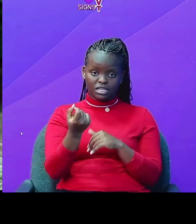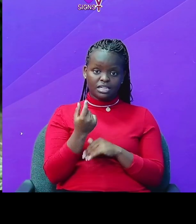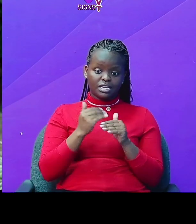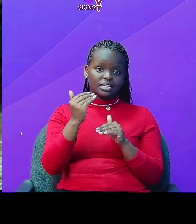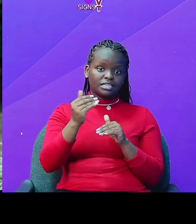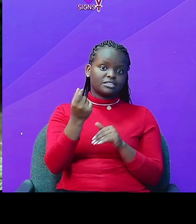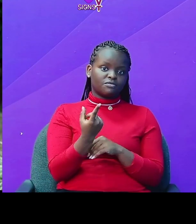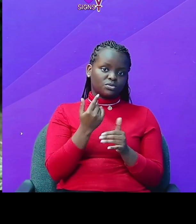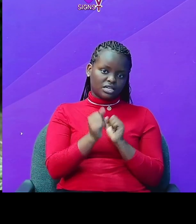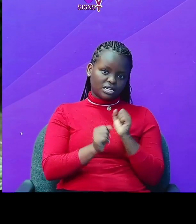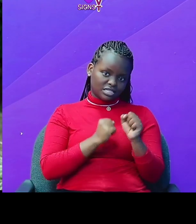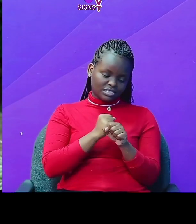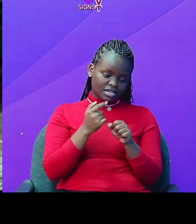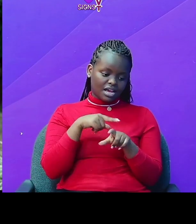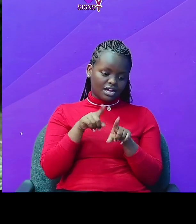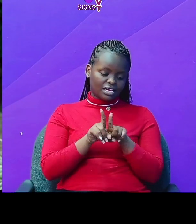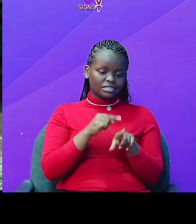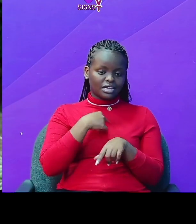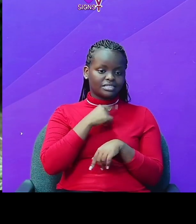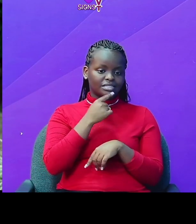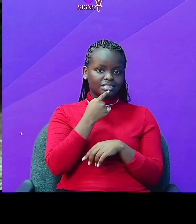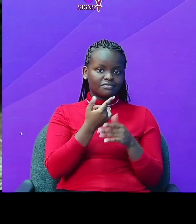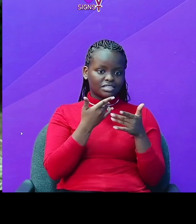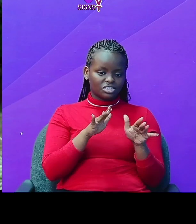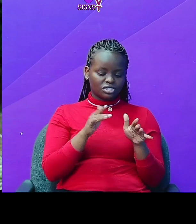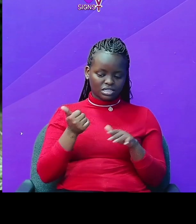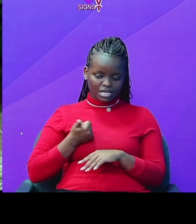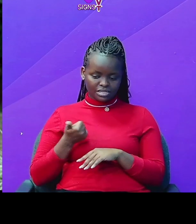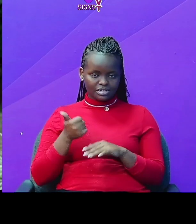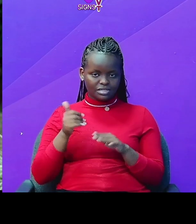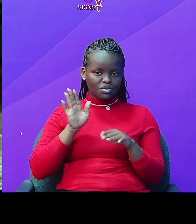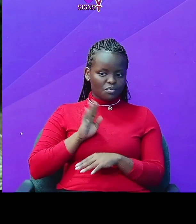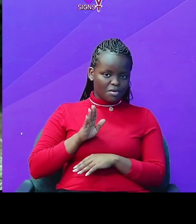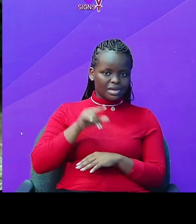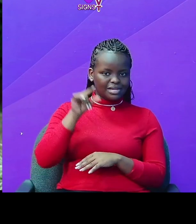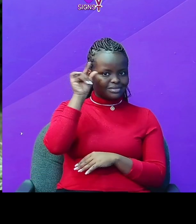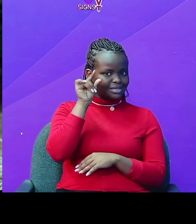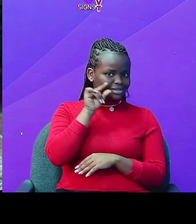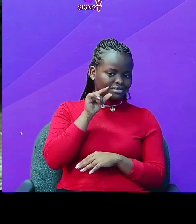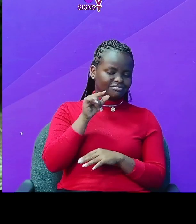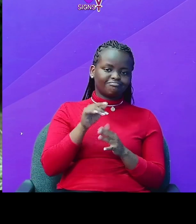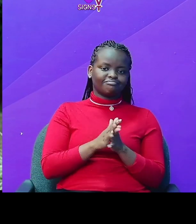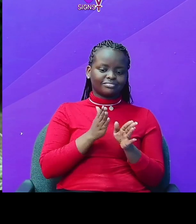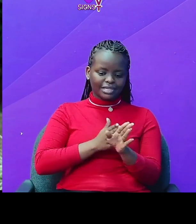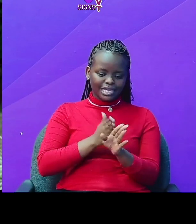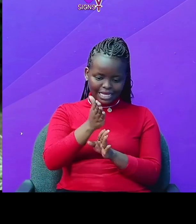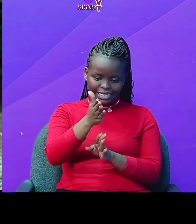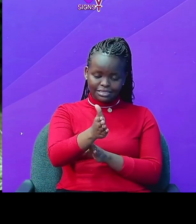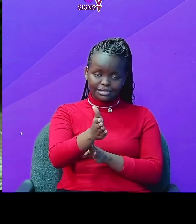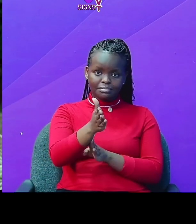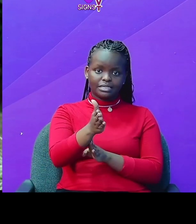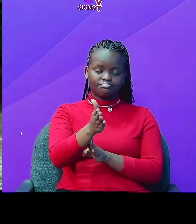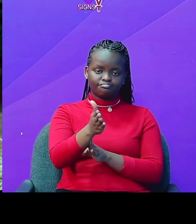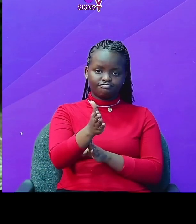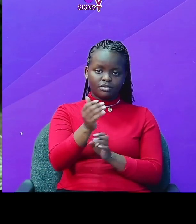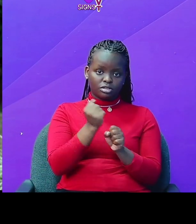So obviously, as I said earlier, girls, women, gender is mainstream across where we do